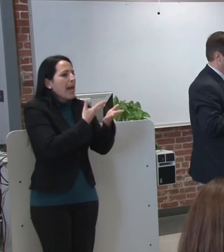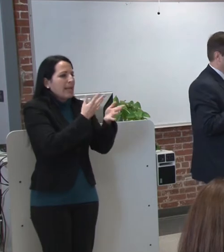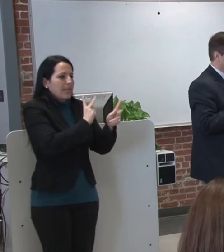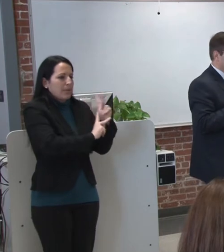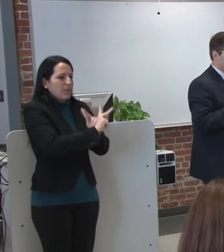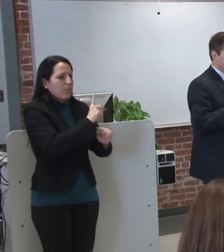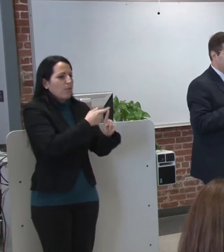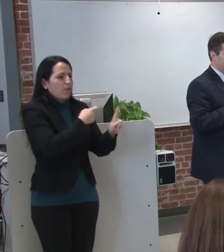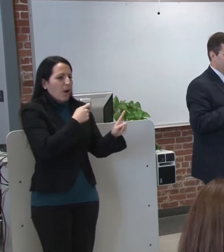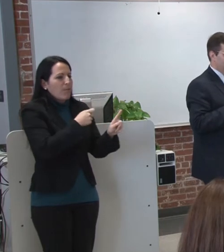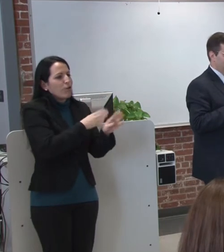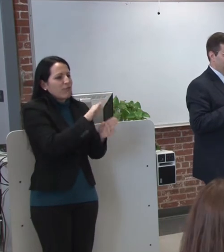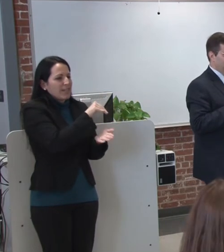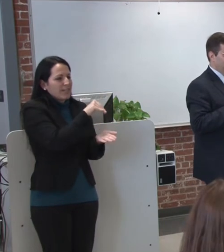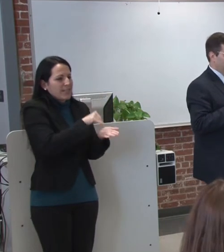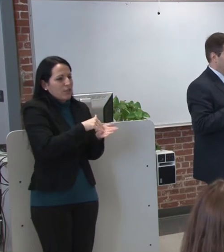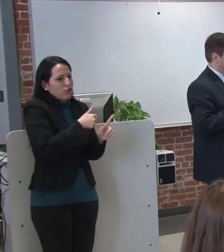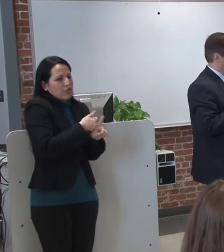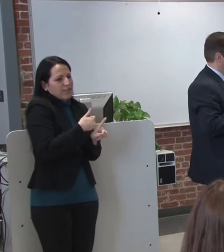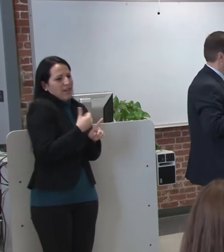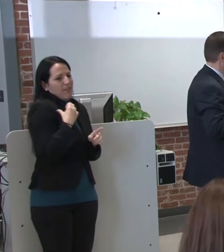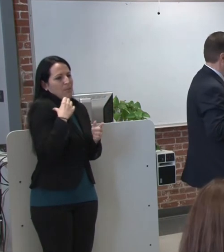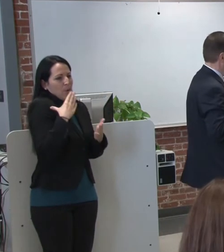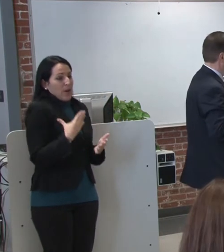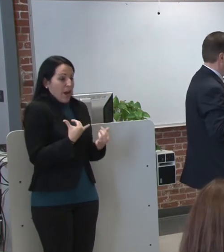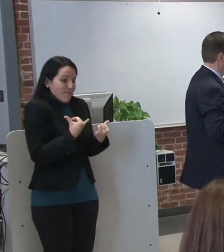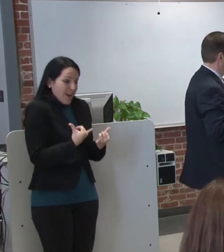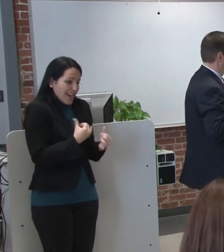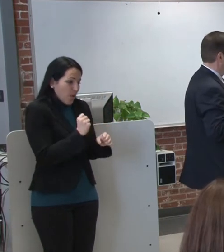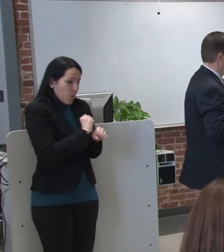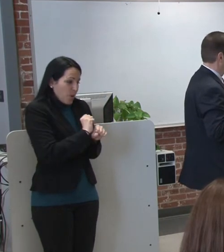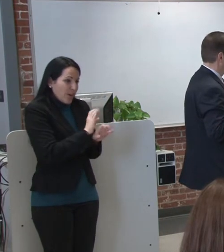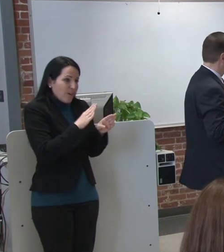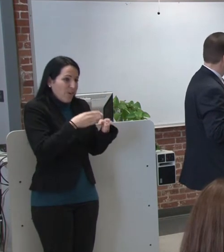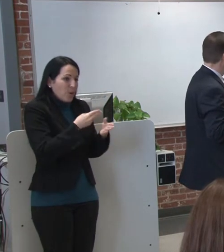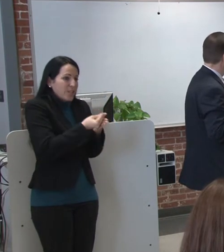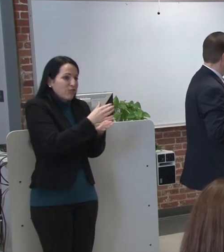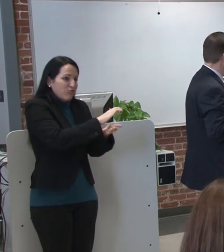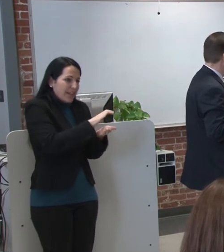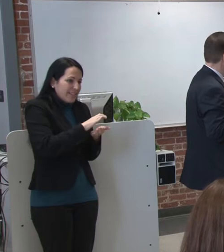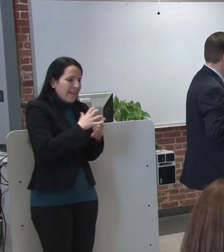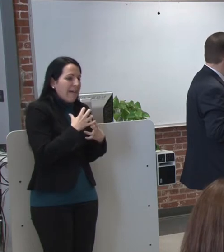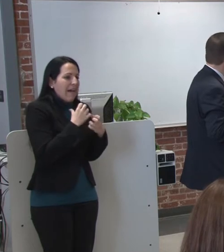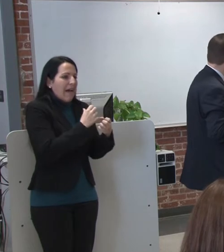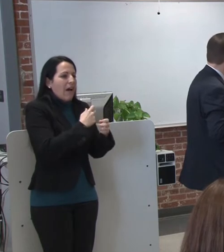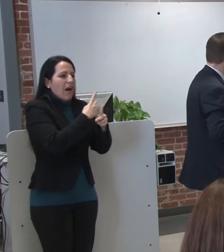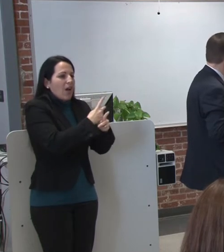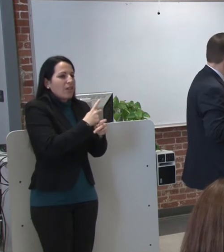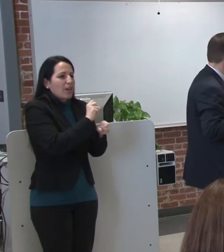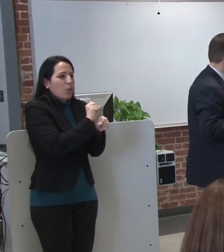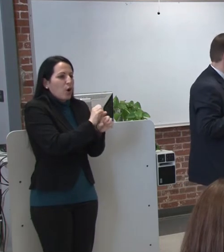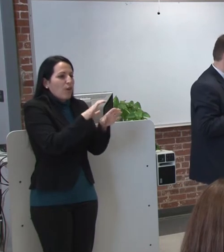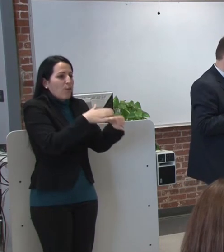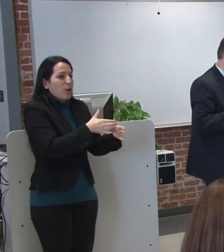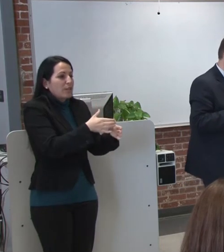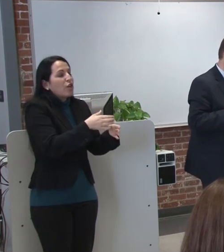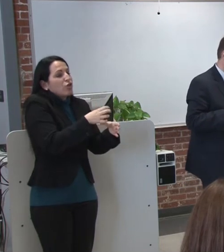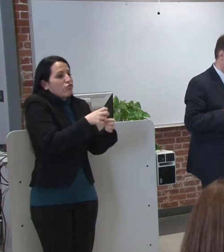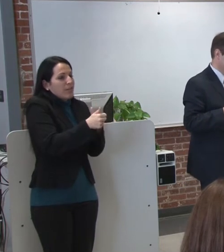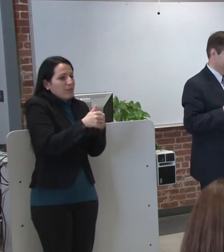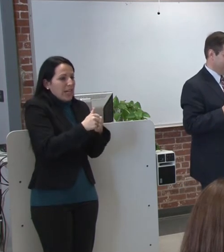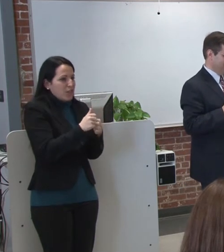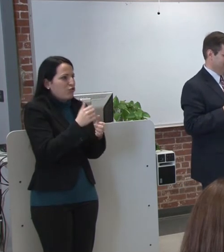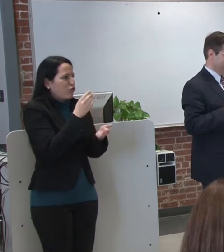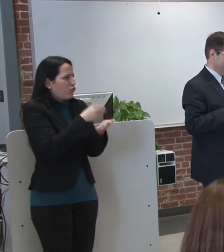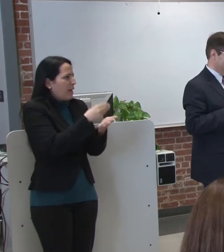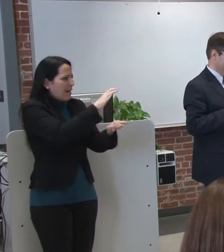Center over the years, and we're also working right now with them on a grant, the Healthcare Workforce Transformation Fund grant, which hopefully will get funded, and we'll keep